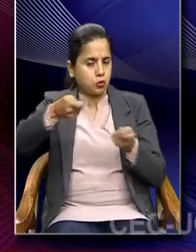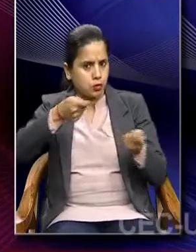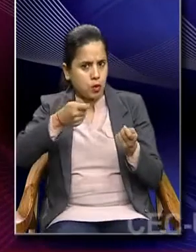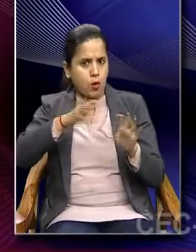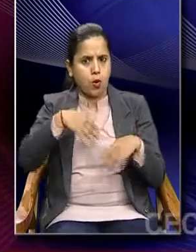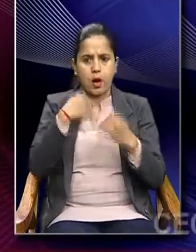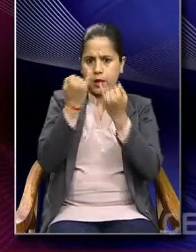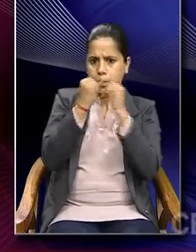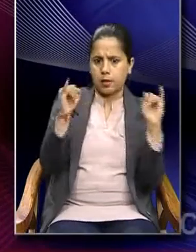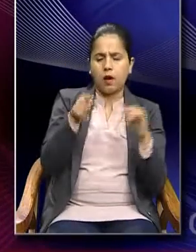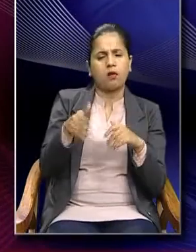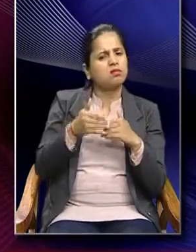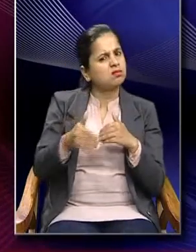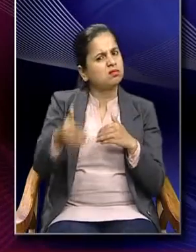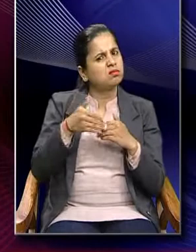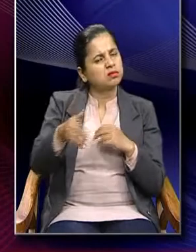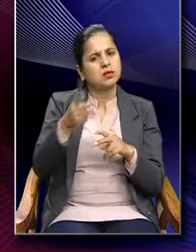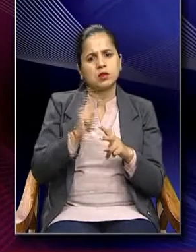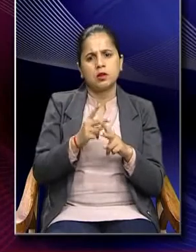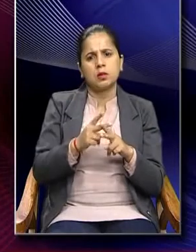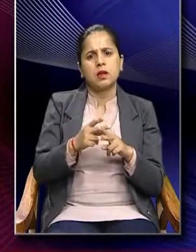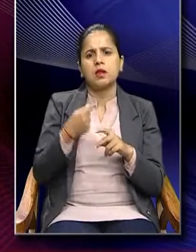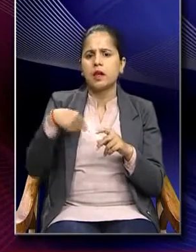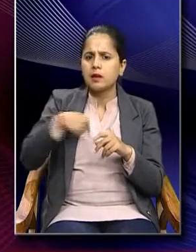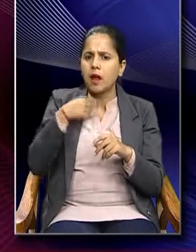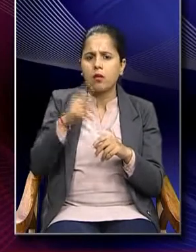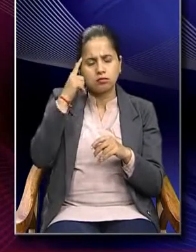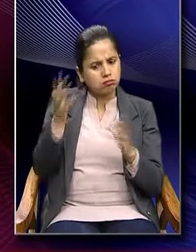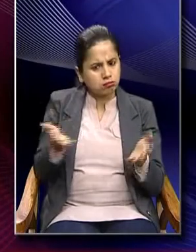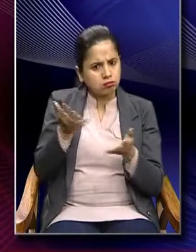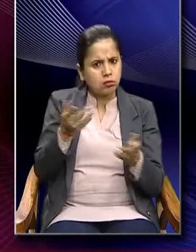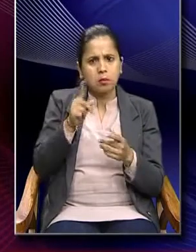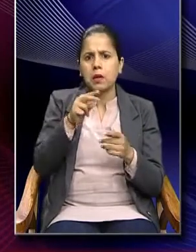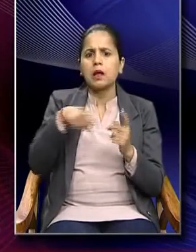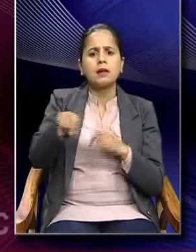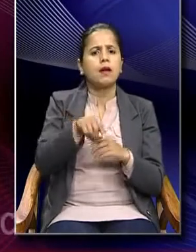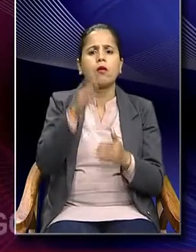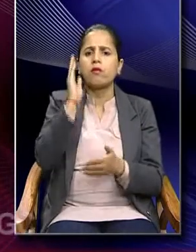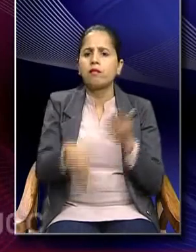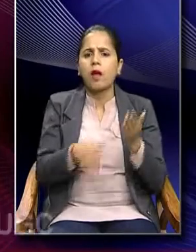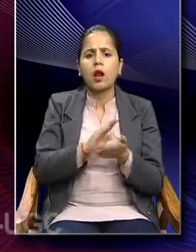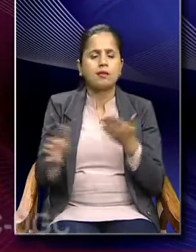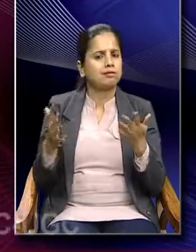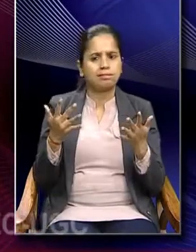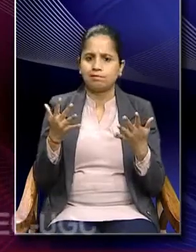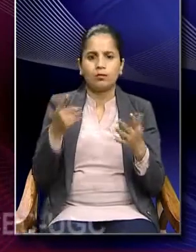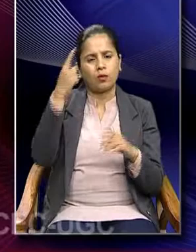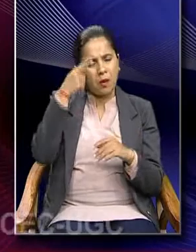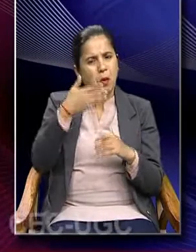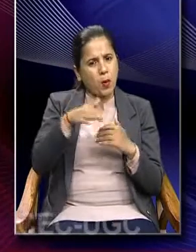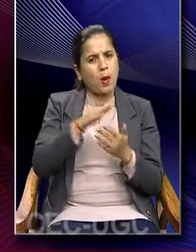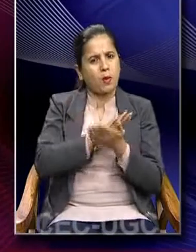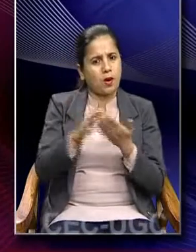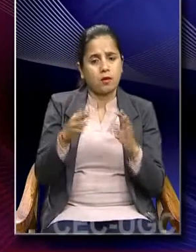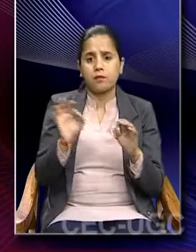is continuing and it is self-perpetuating. It means that it is not going to end, irrespective of that the